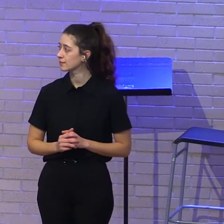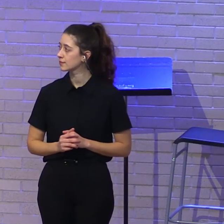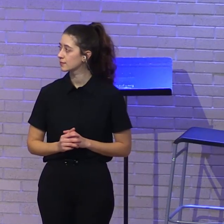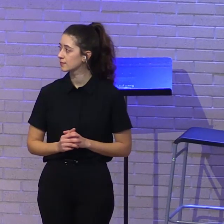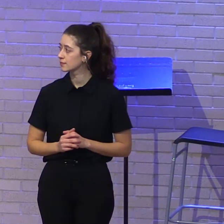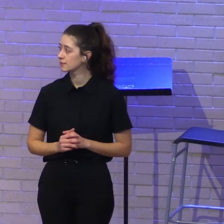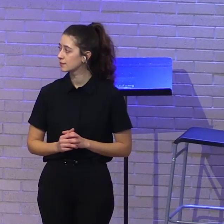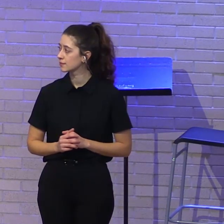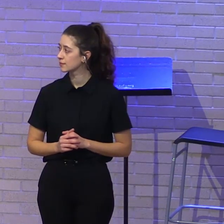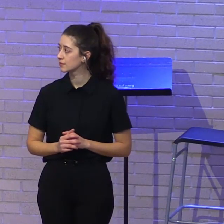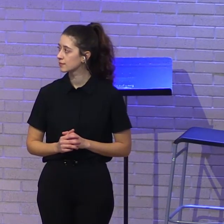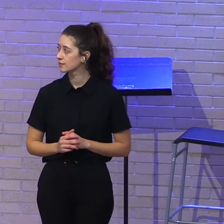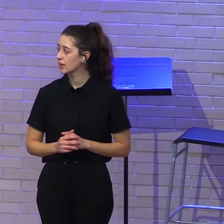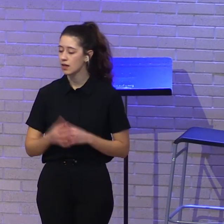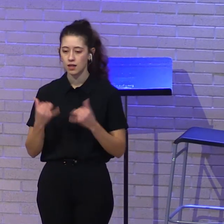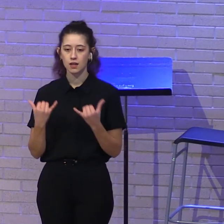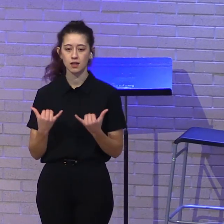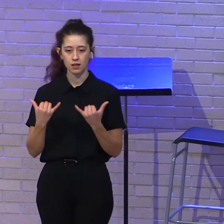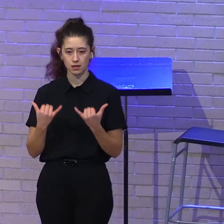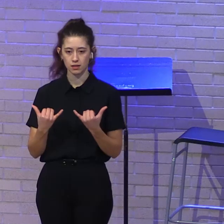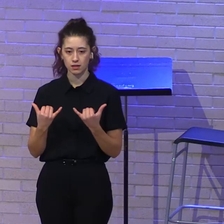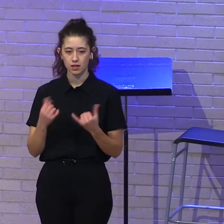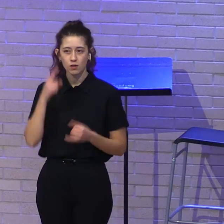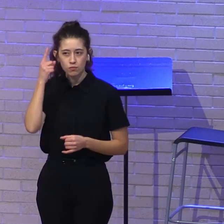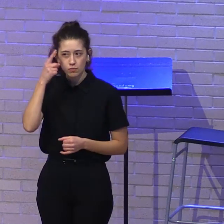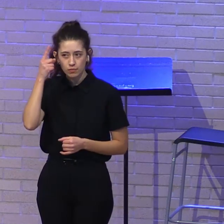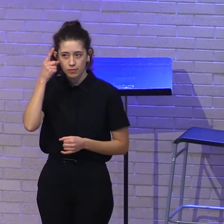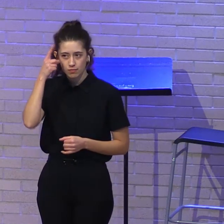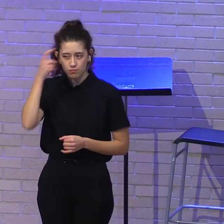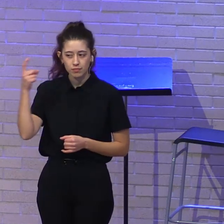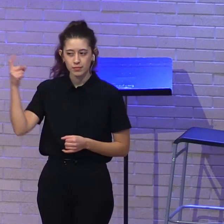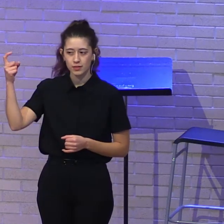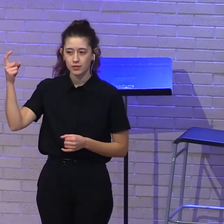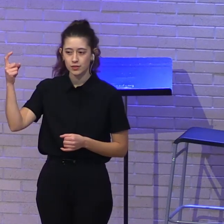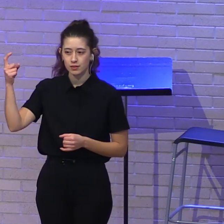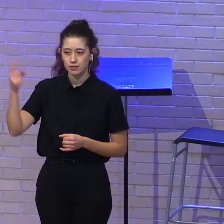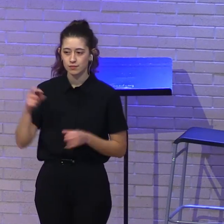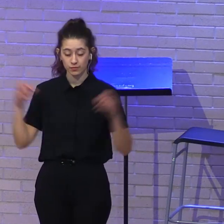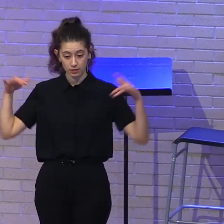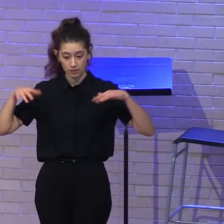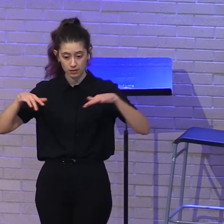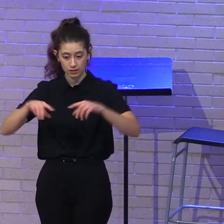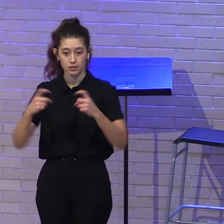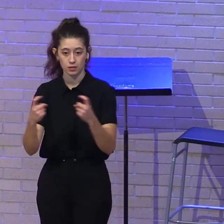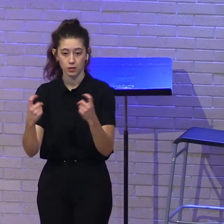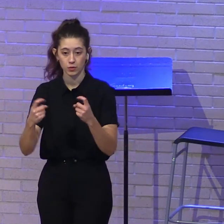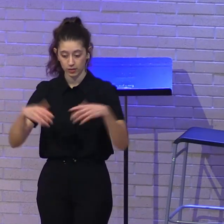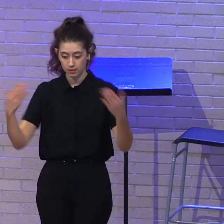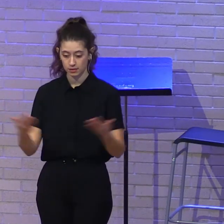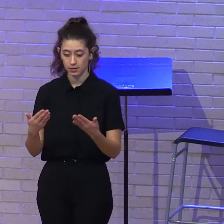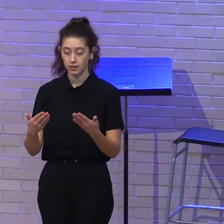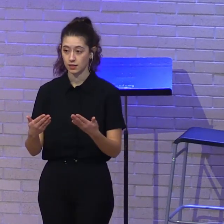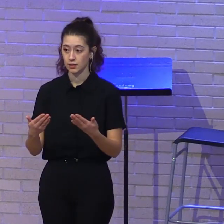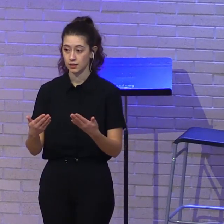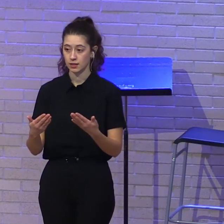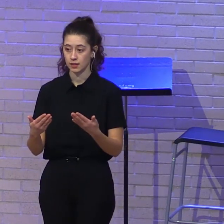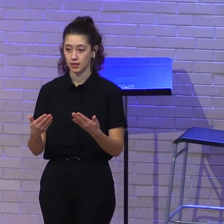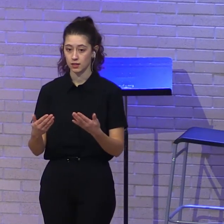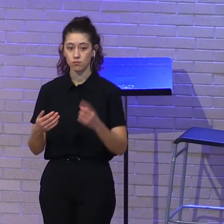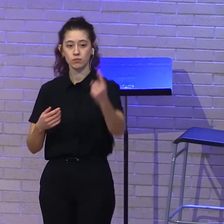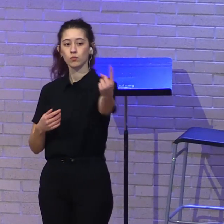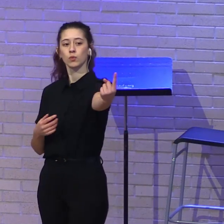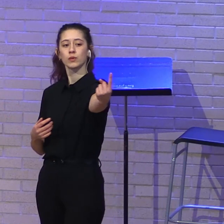Now imagine that the ceremony is in a hall like this one, and that we are entering from the door behind